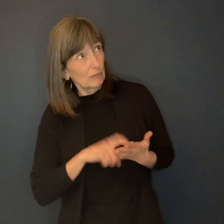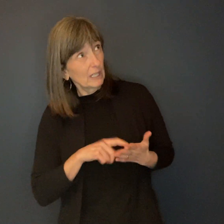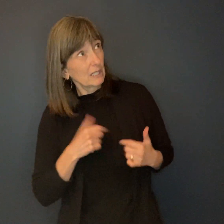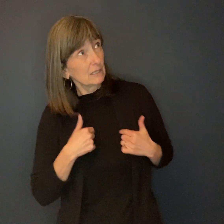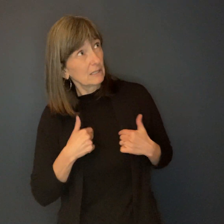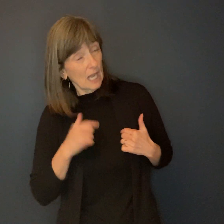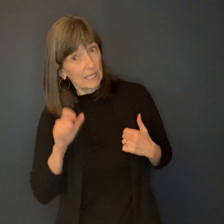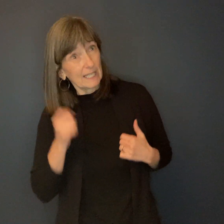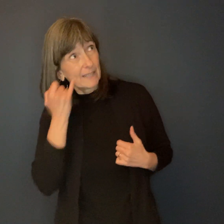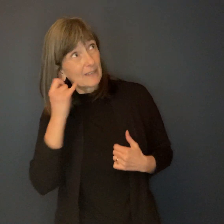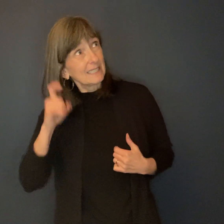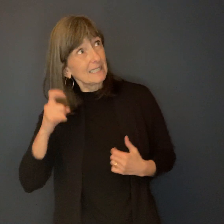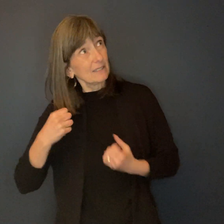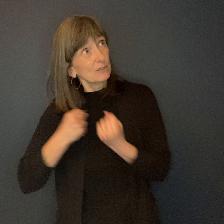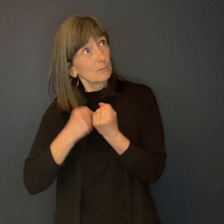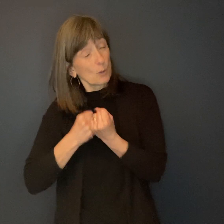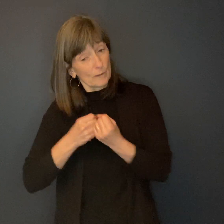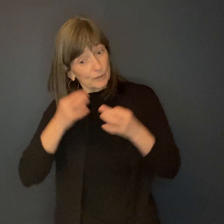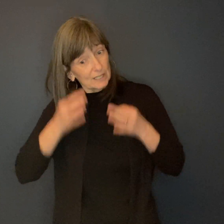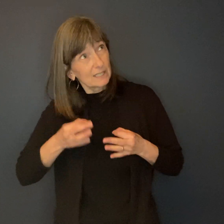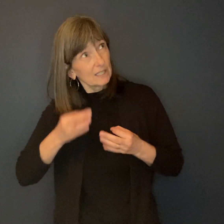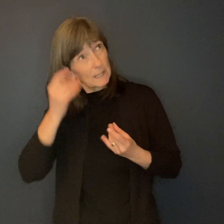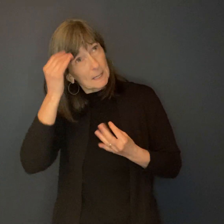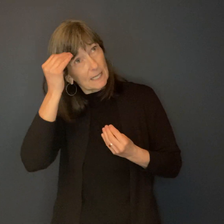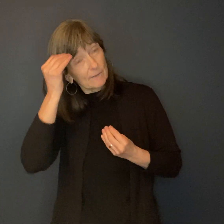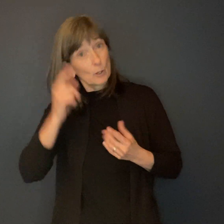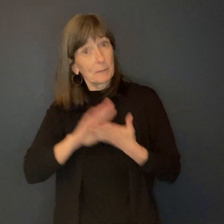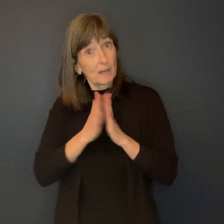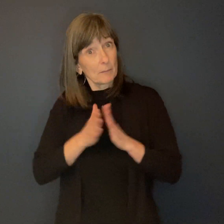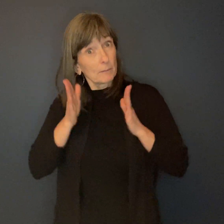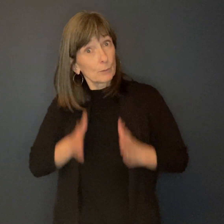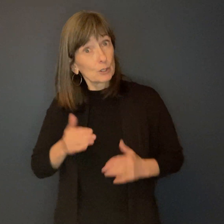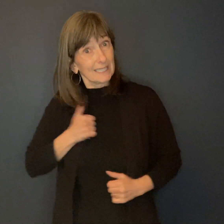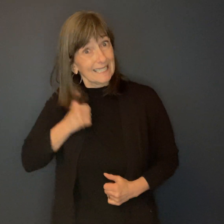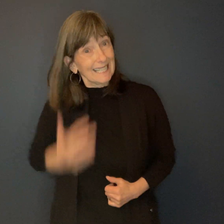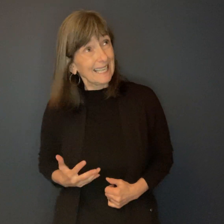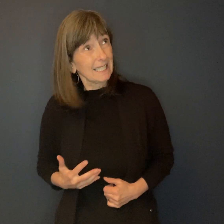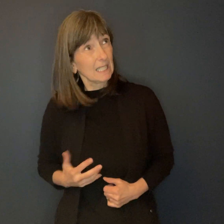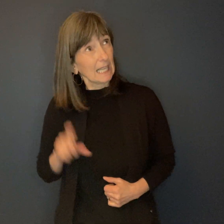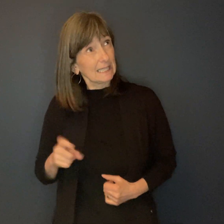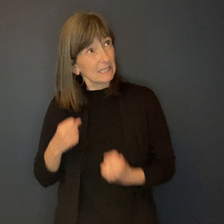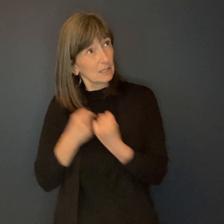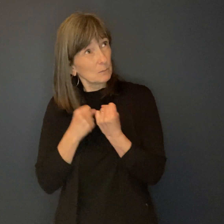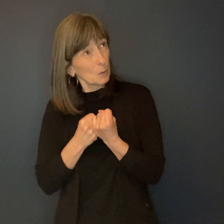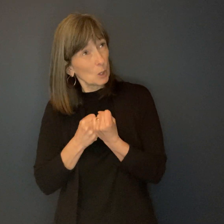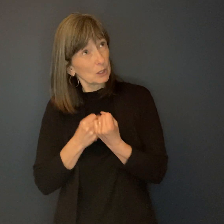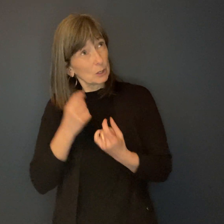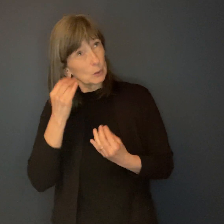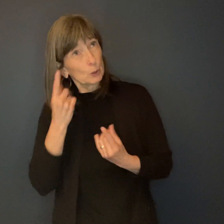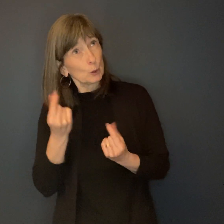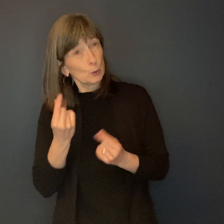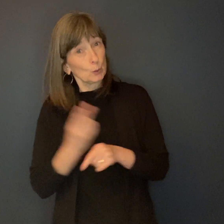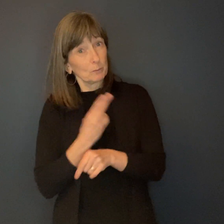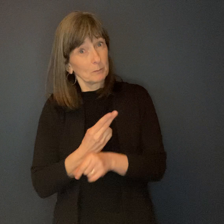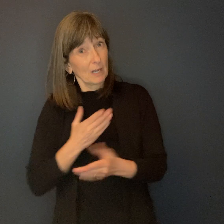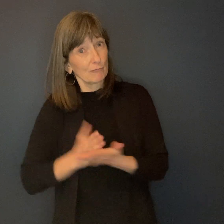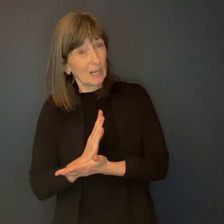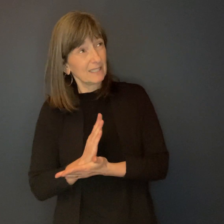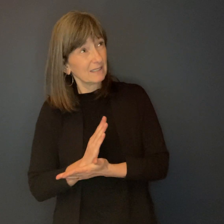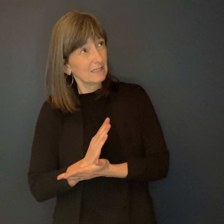to exercise personhood is just, I don't know, not something that you